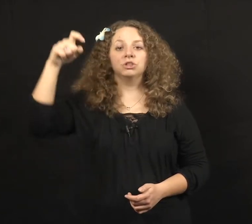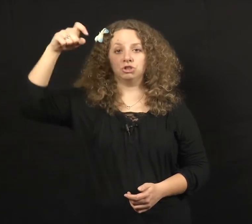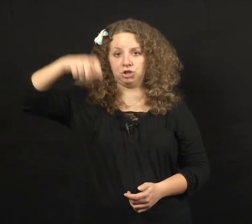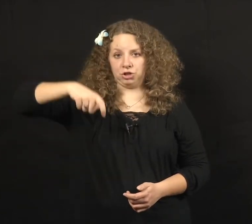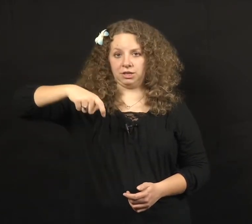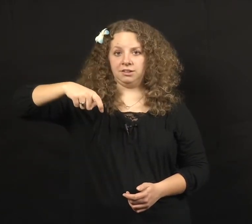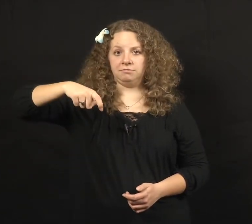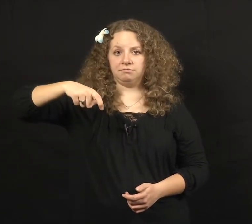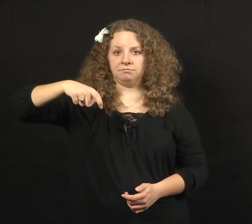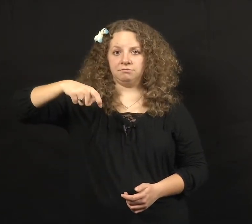Should.